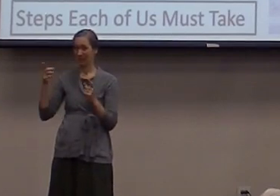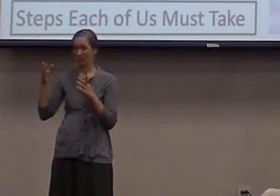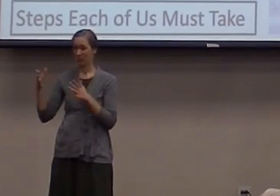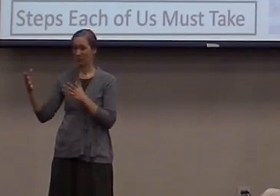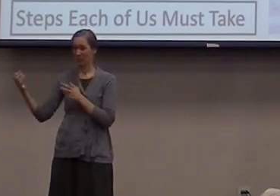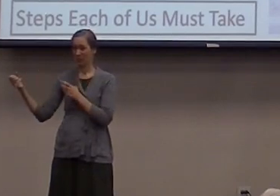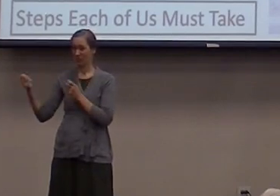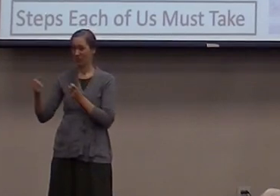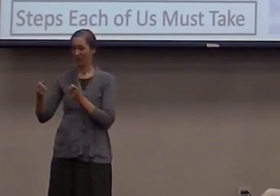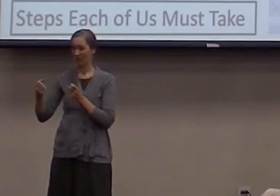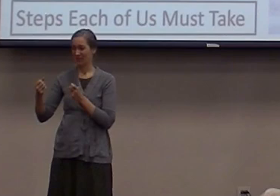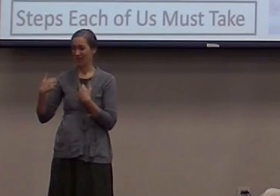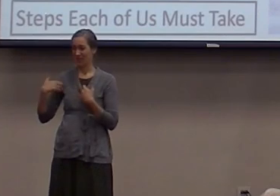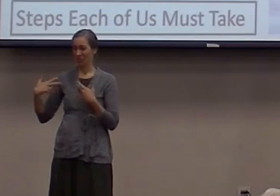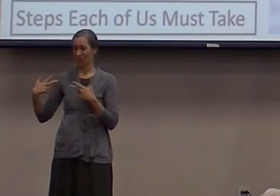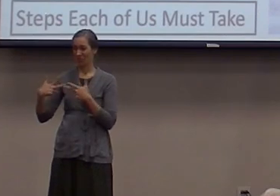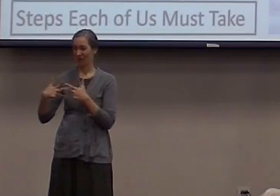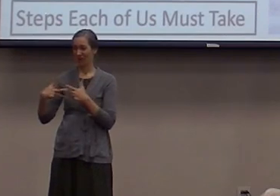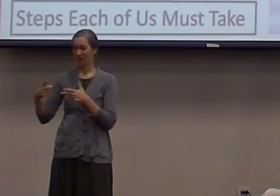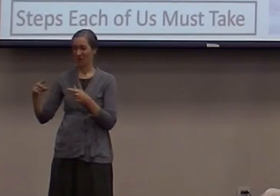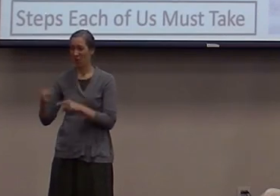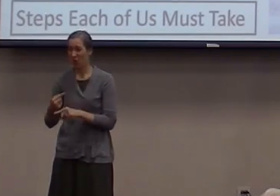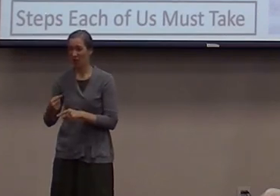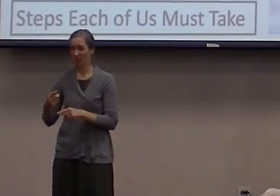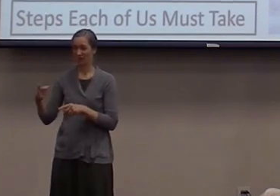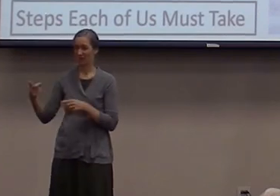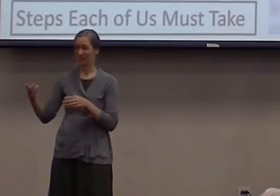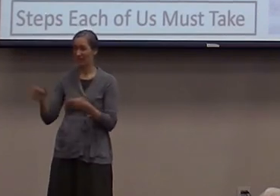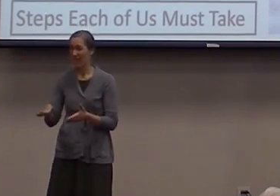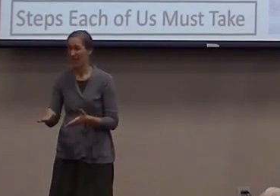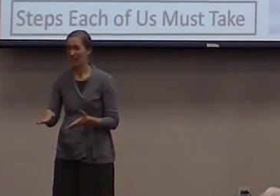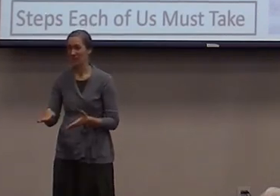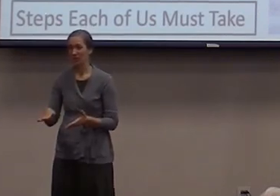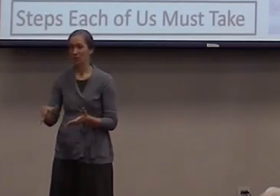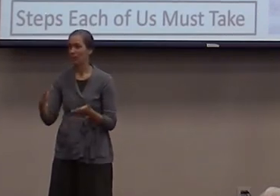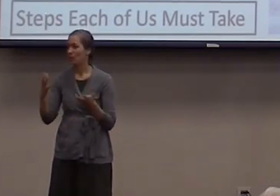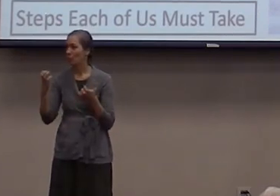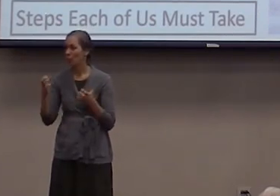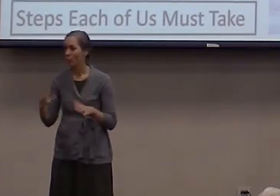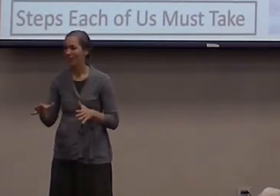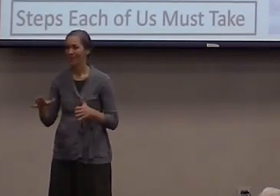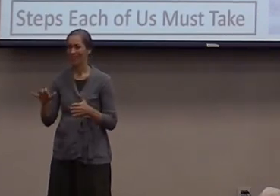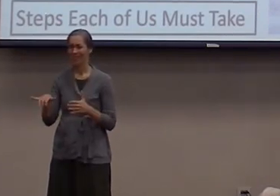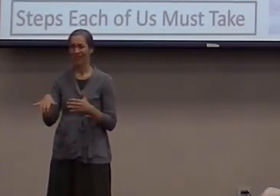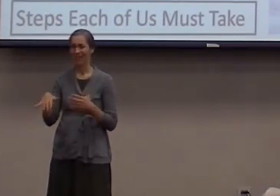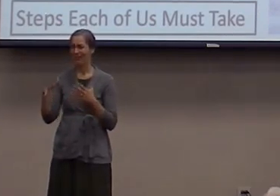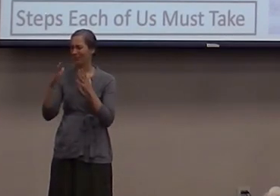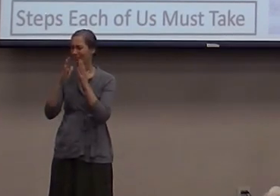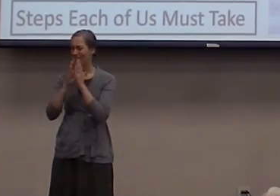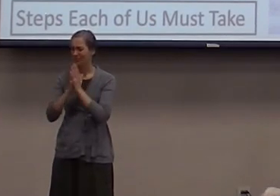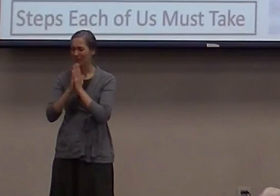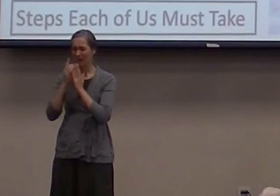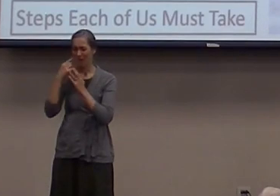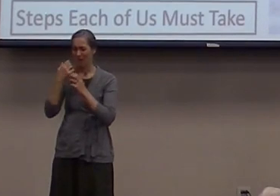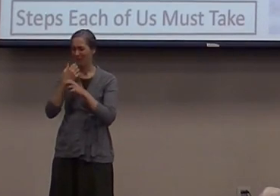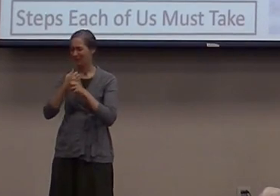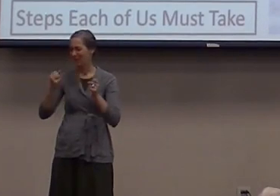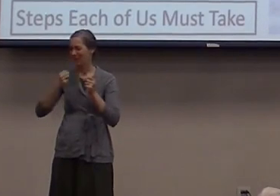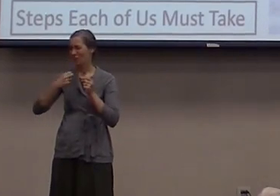someone was hurt. We don't want that. Let's pray for safe passage back and forth. Let's be praying for all of